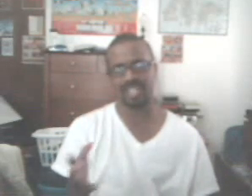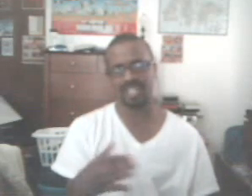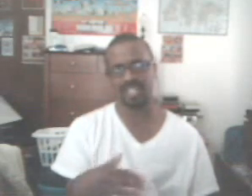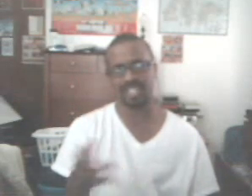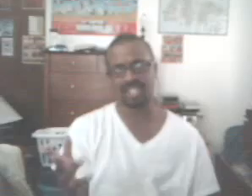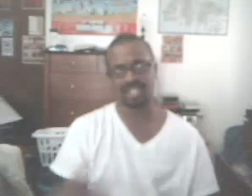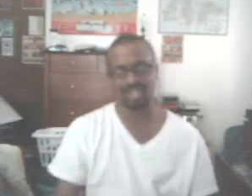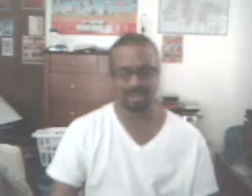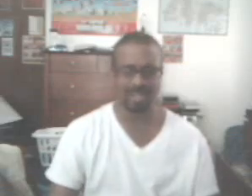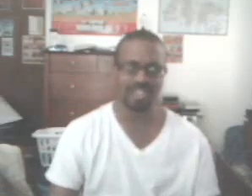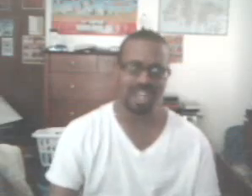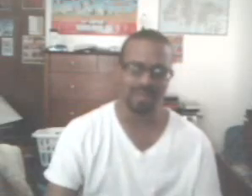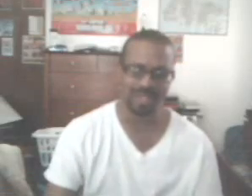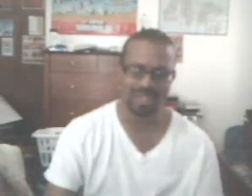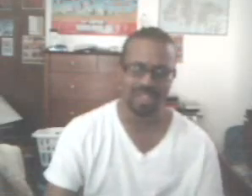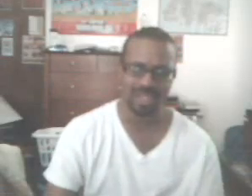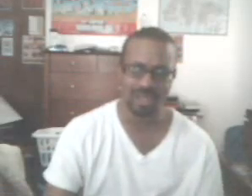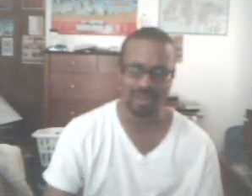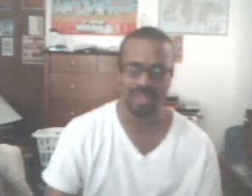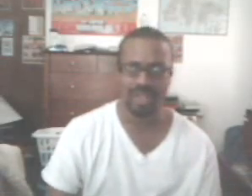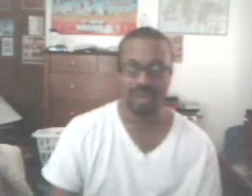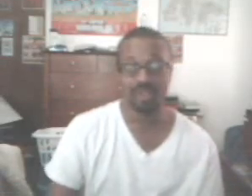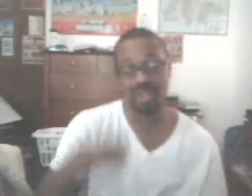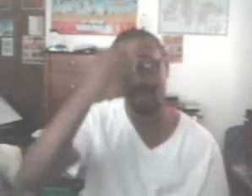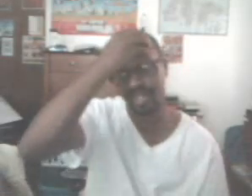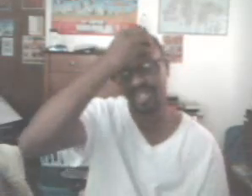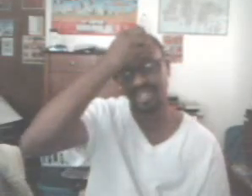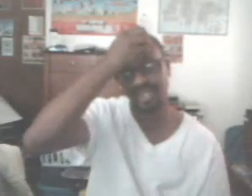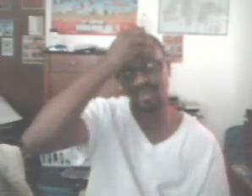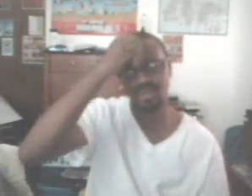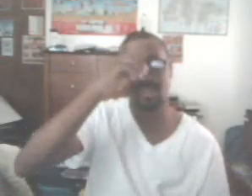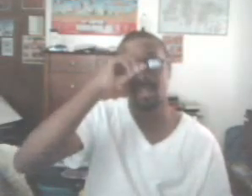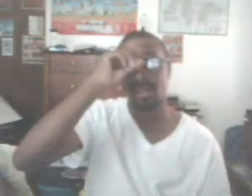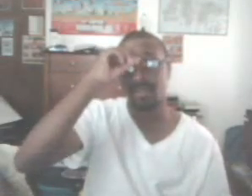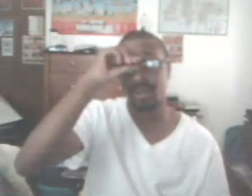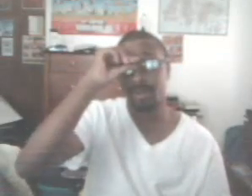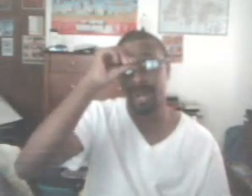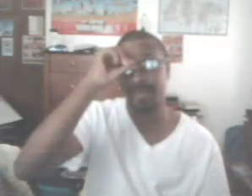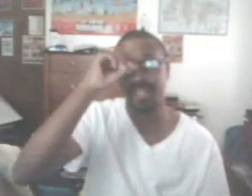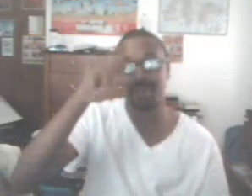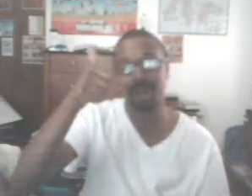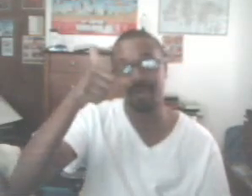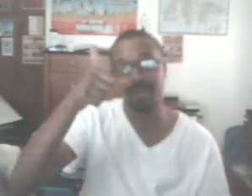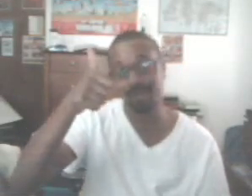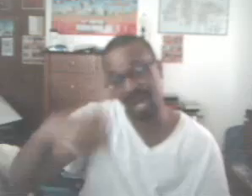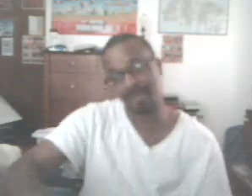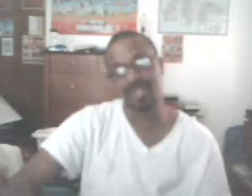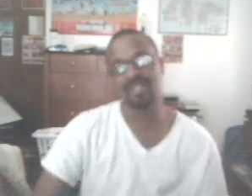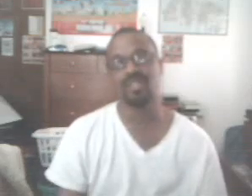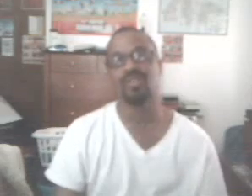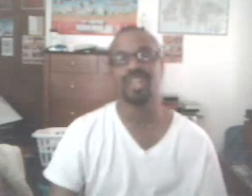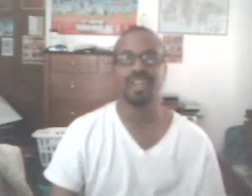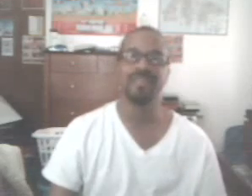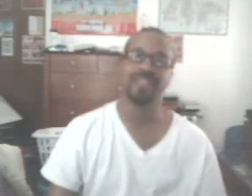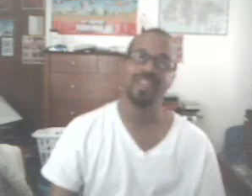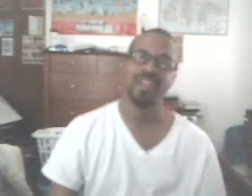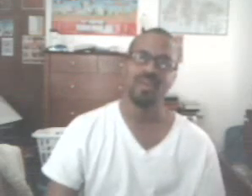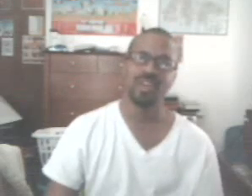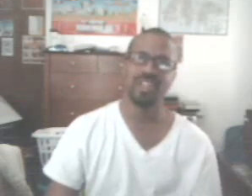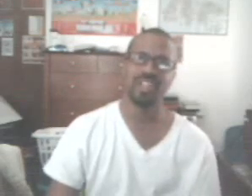Ken Jennings in the Tournament of Champions, you know, on Jeopardy, you know. Very popular, okay? Well, you